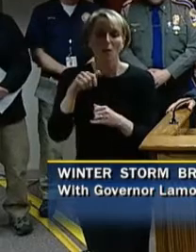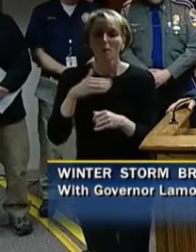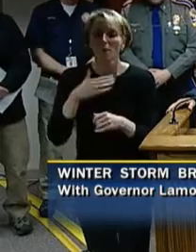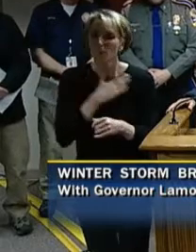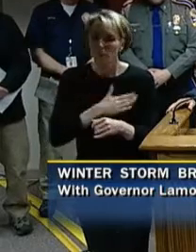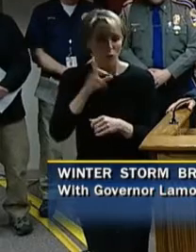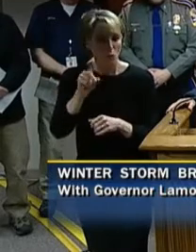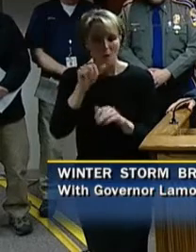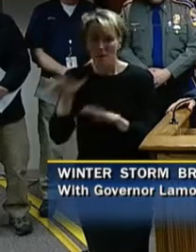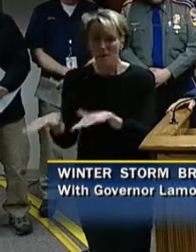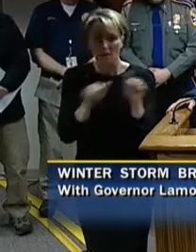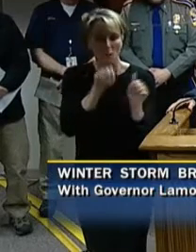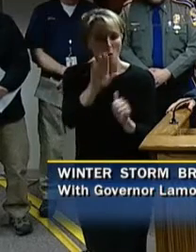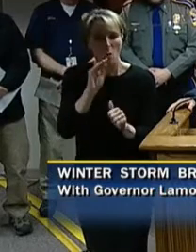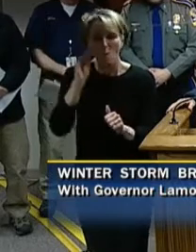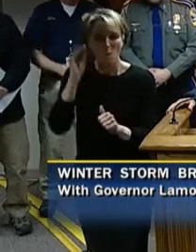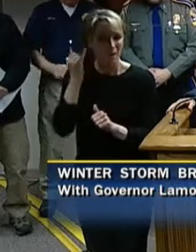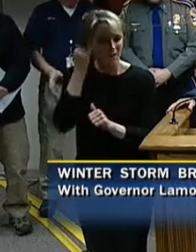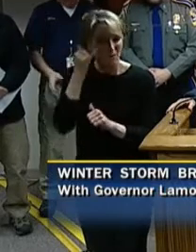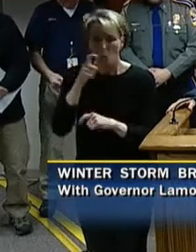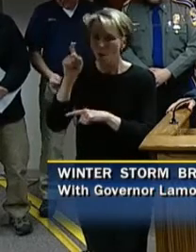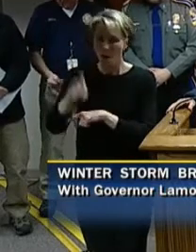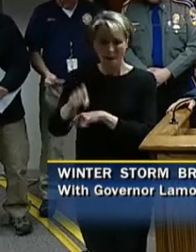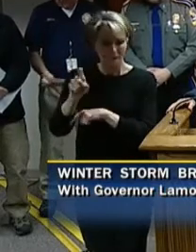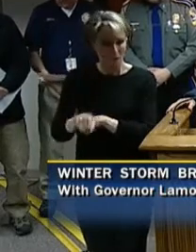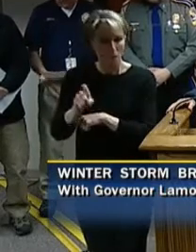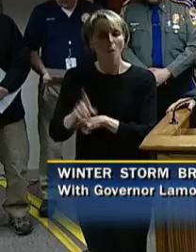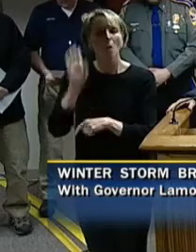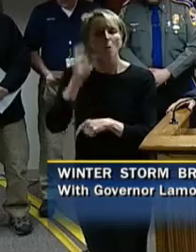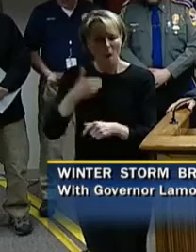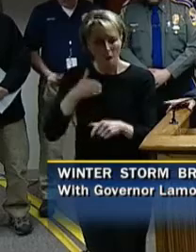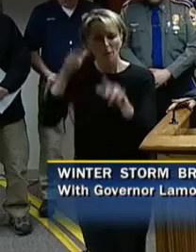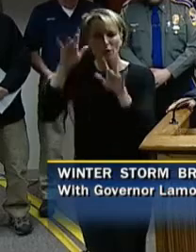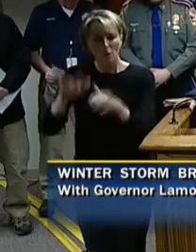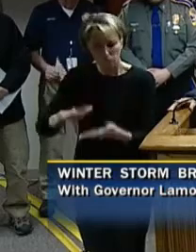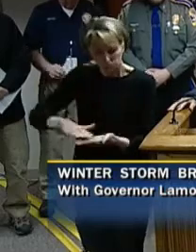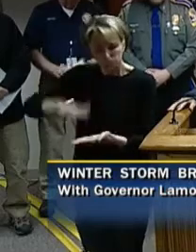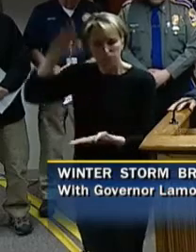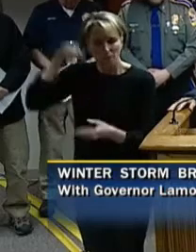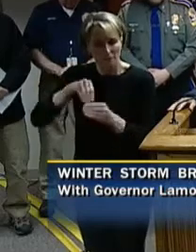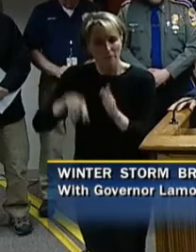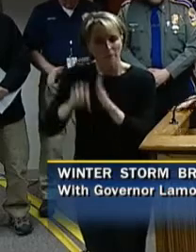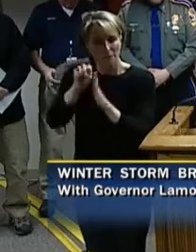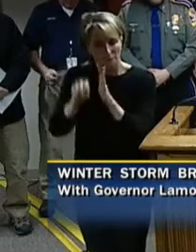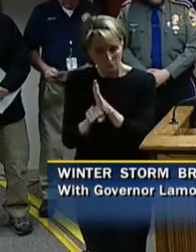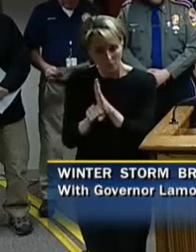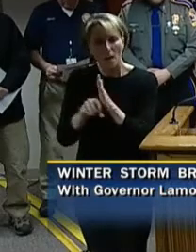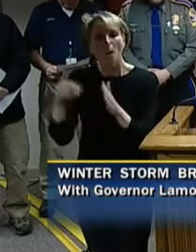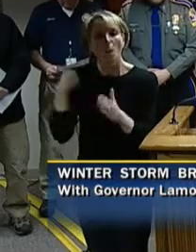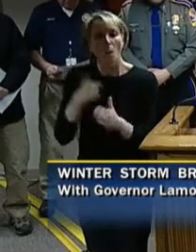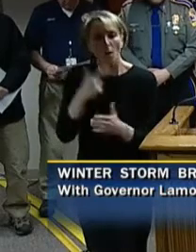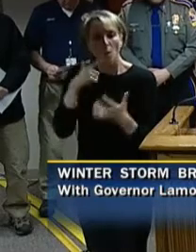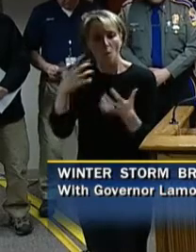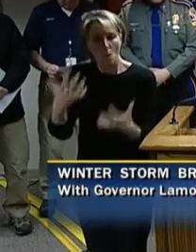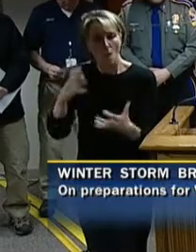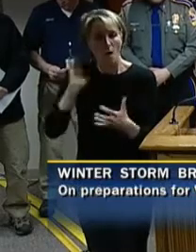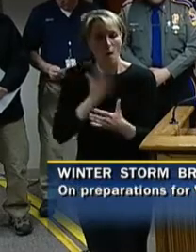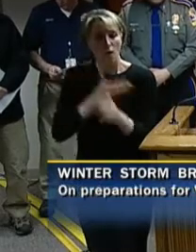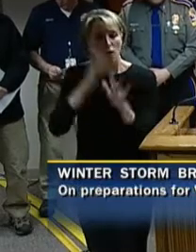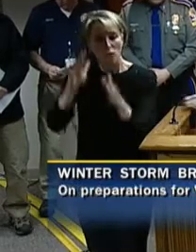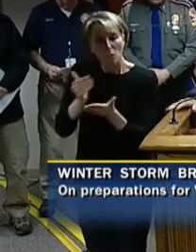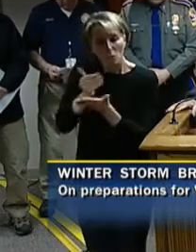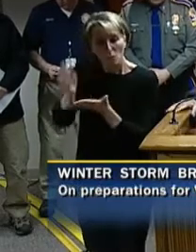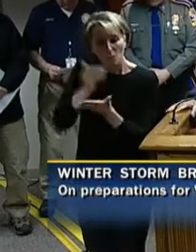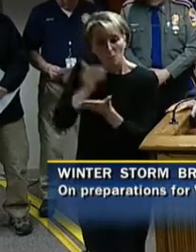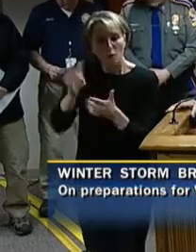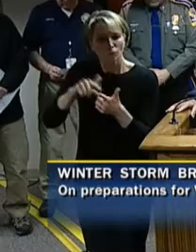snowfall in certain parts of the state. We ought to be able to get our snow plows out there to be able to take care of that on an expeditious way. And having a lot of traffic would